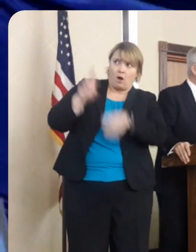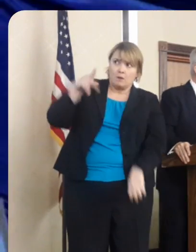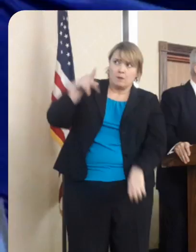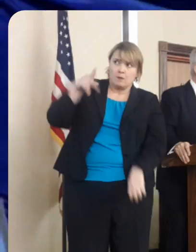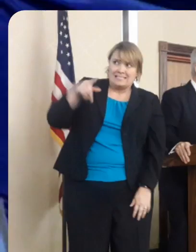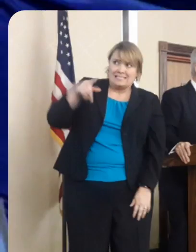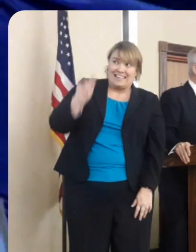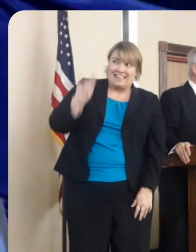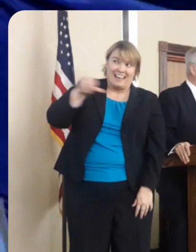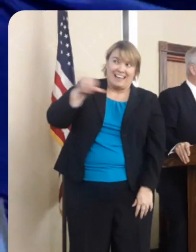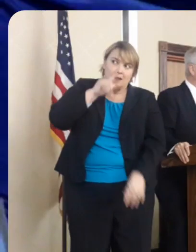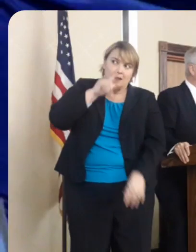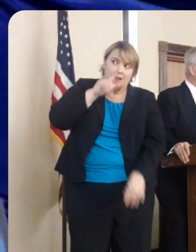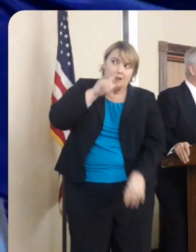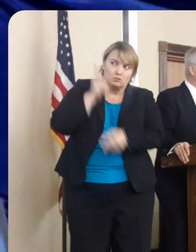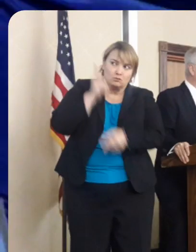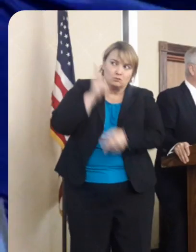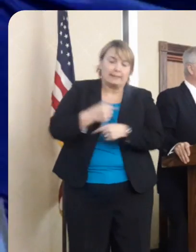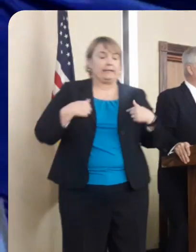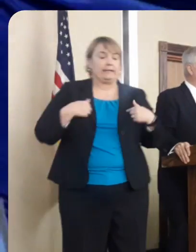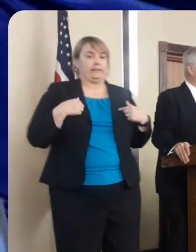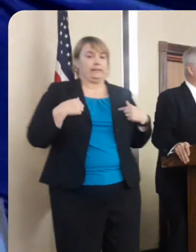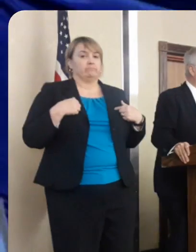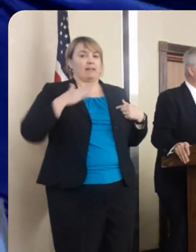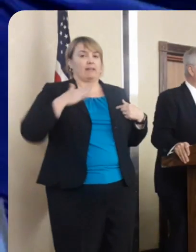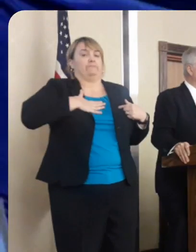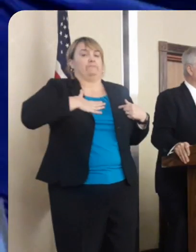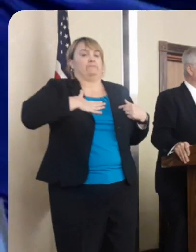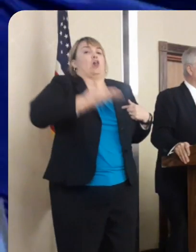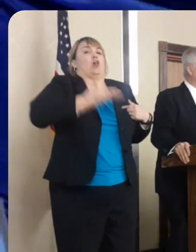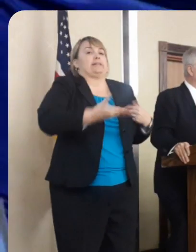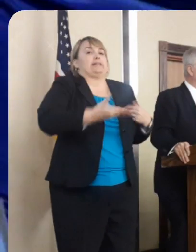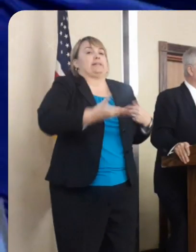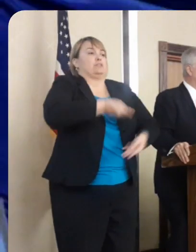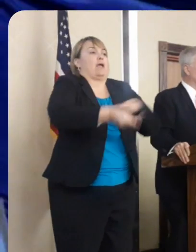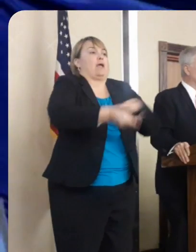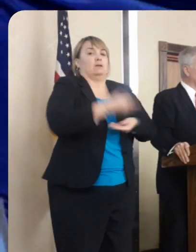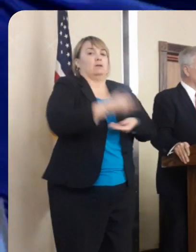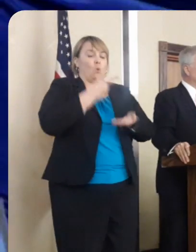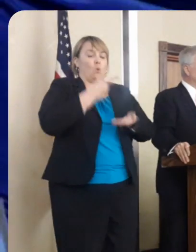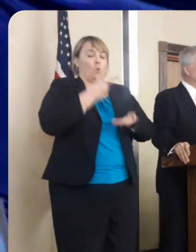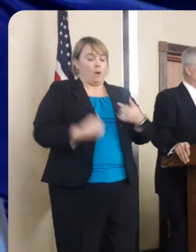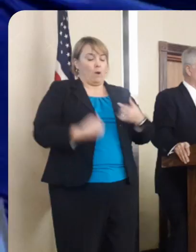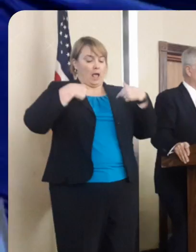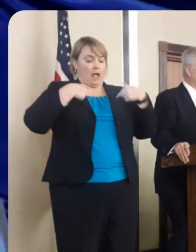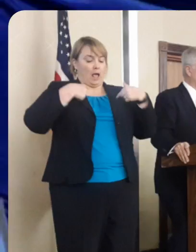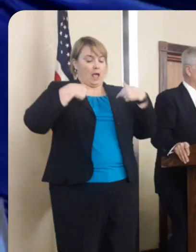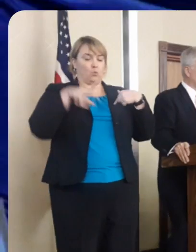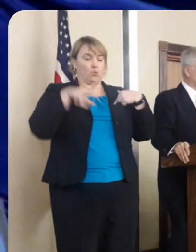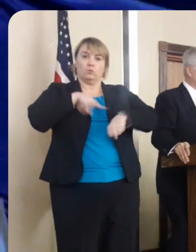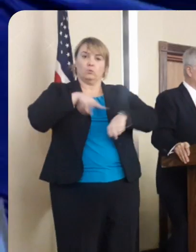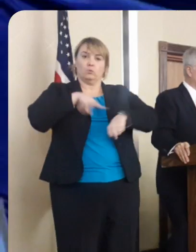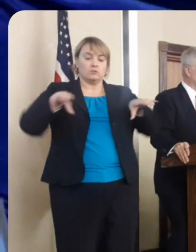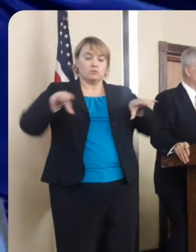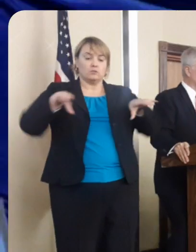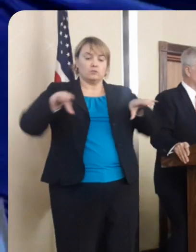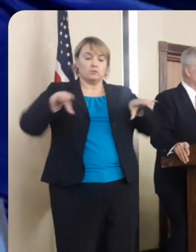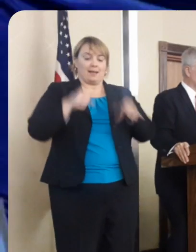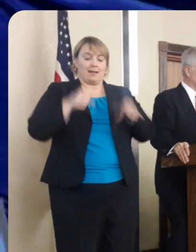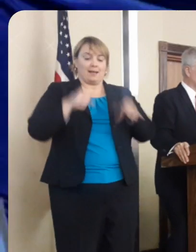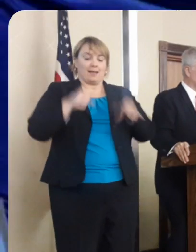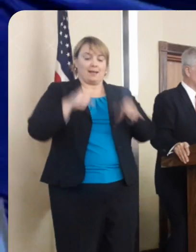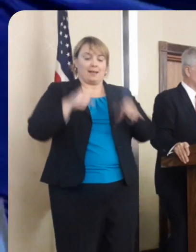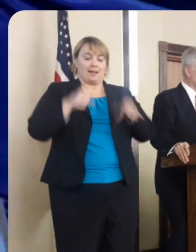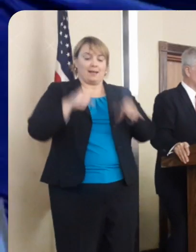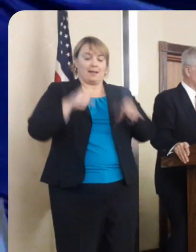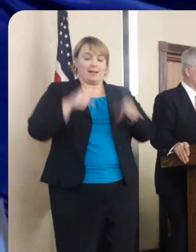is I make a voluntary trade of what I would normally do as an individual. Just so I'm clear, Mr. Chairman, however,